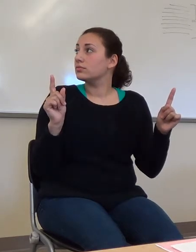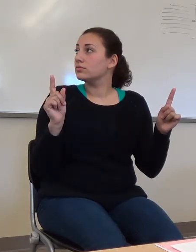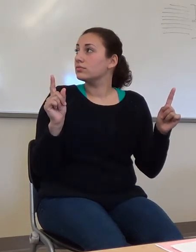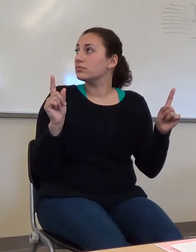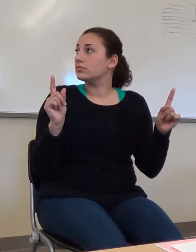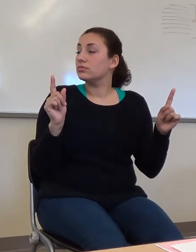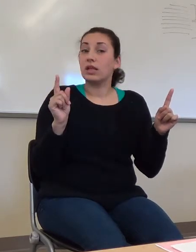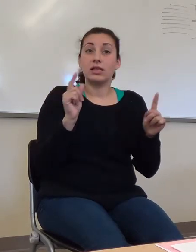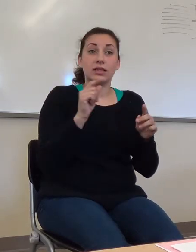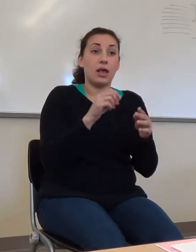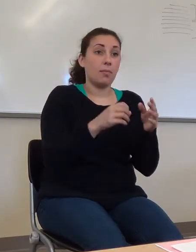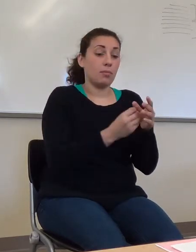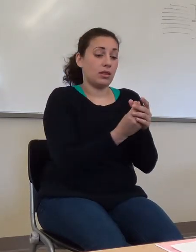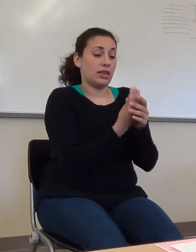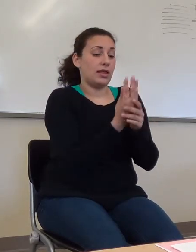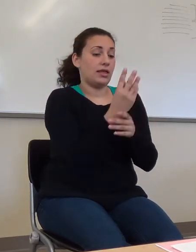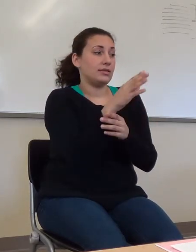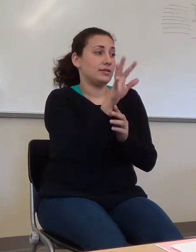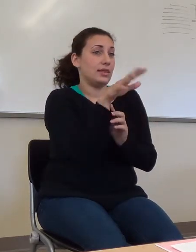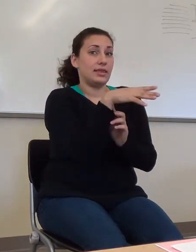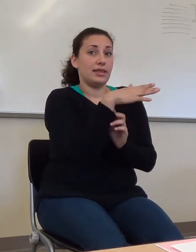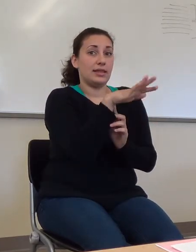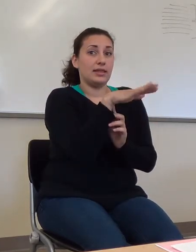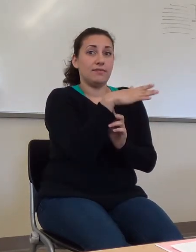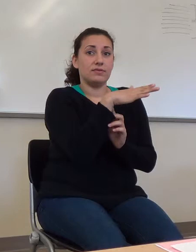the plant's leaves,